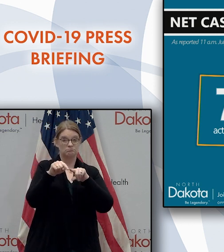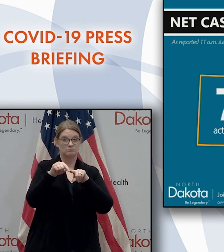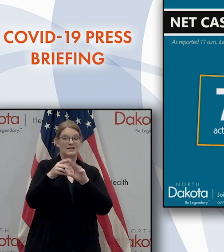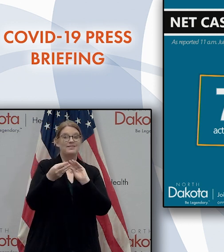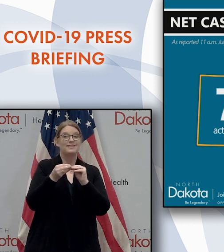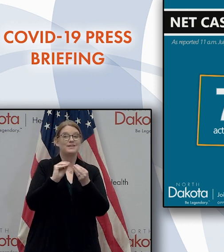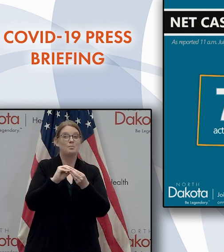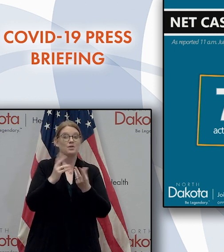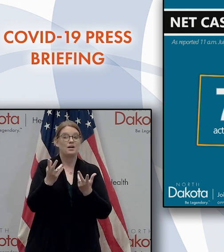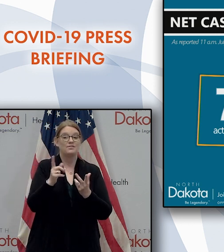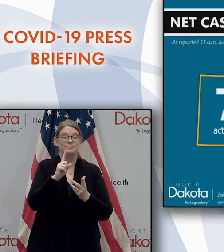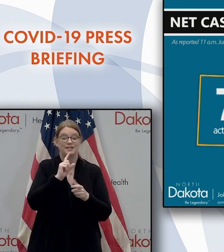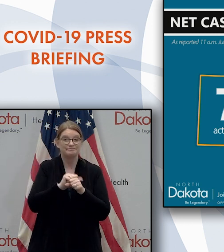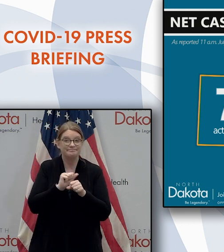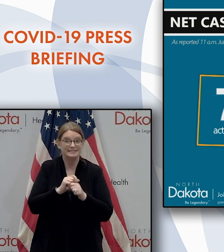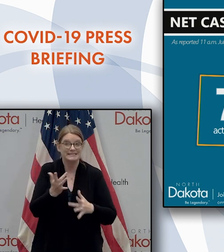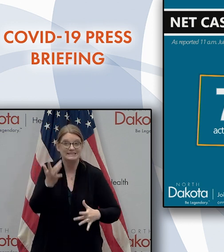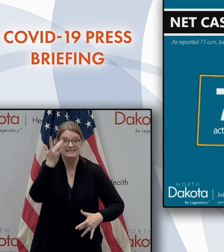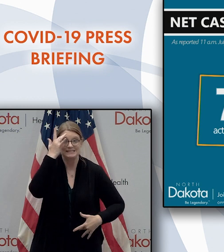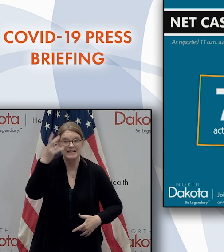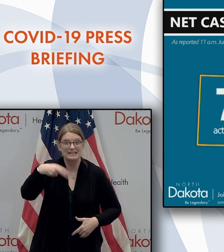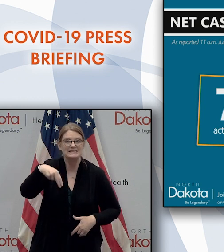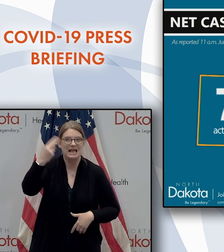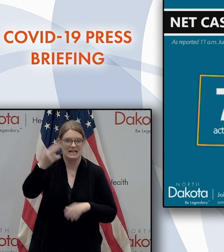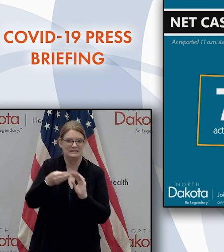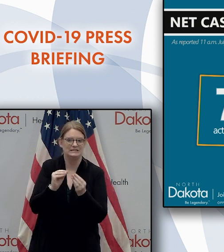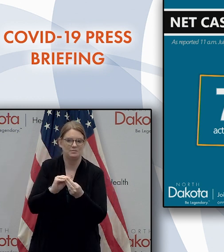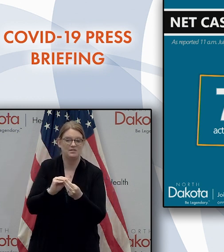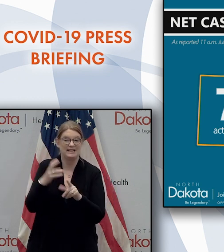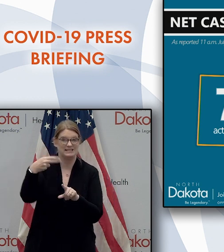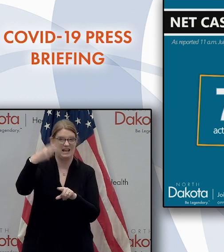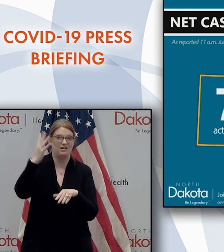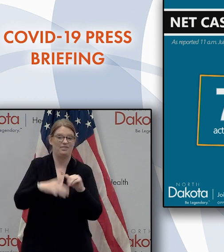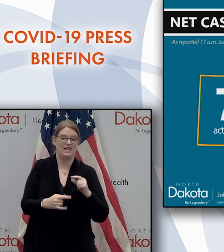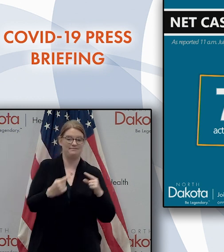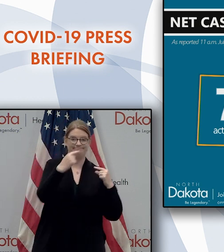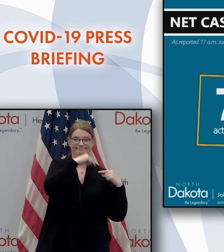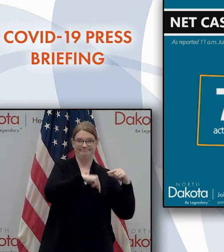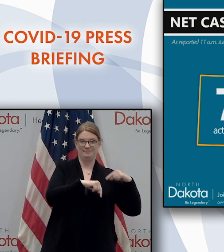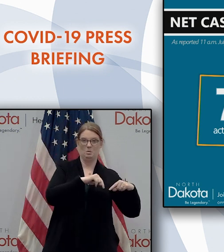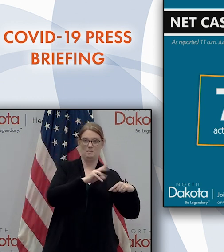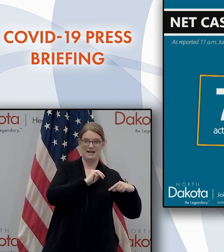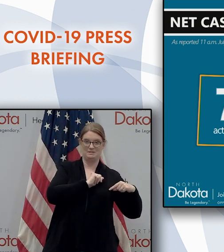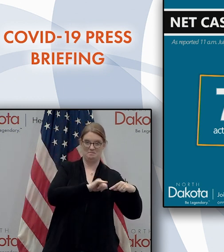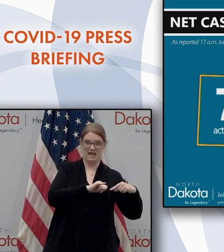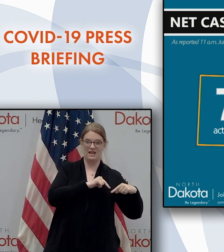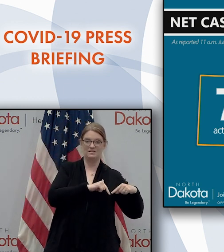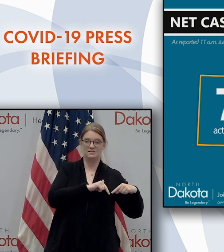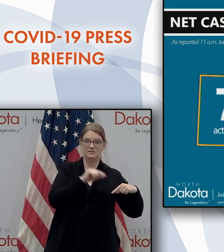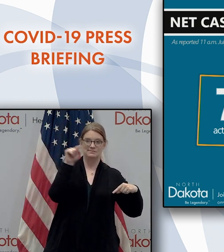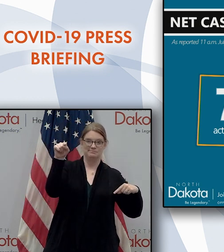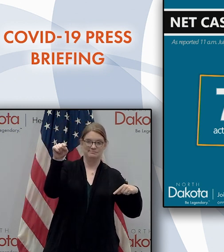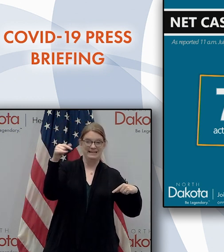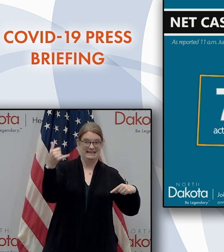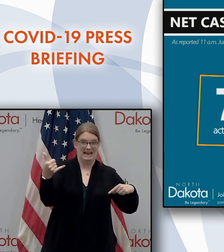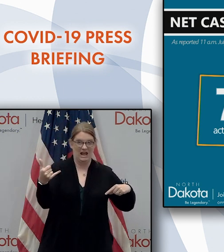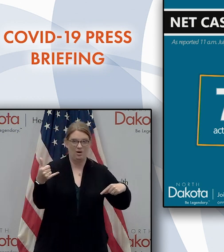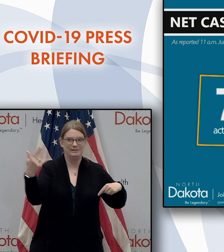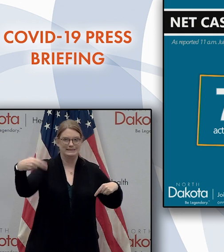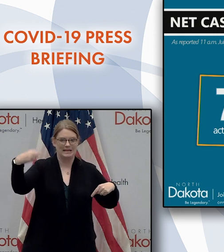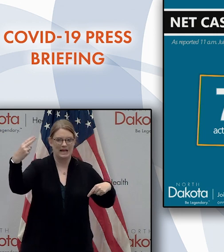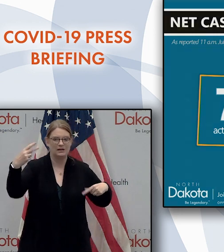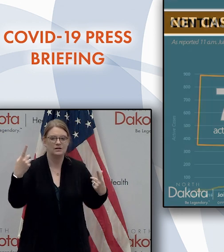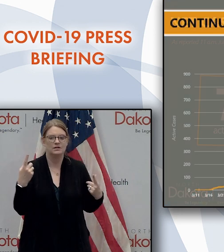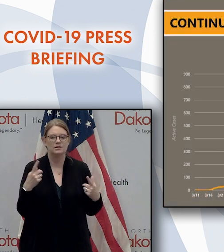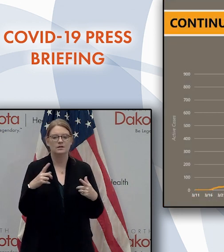active confirmed cases, higher than we were back in May. But again, when we take a look at, when we overlay